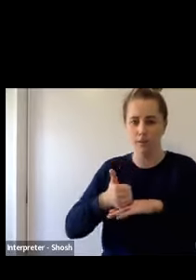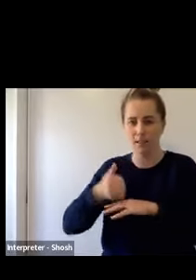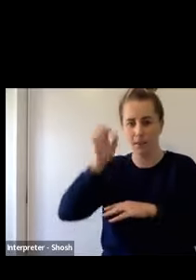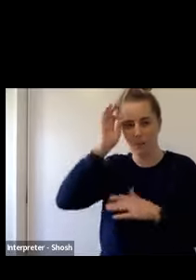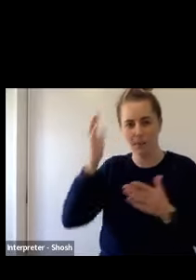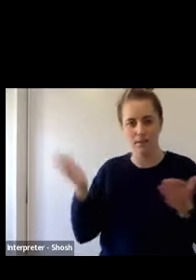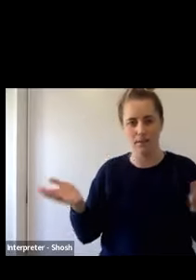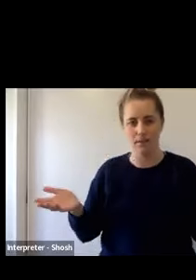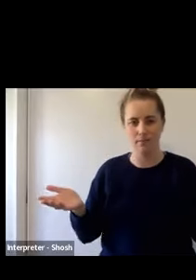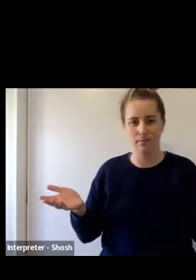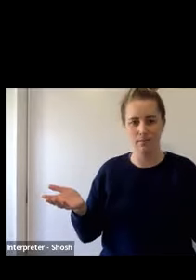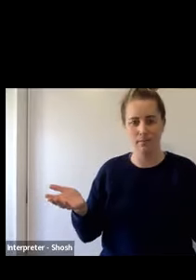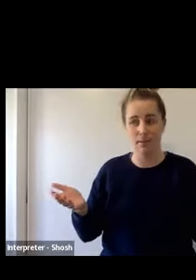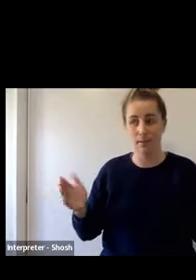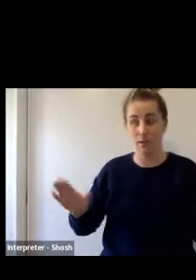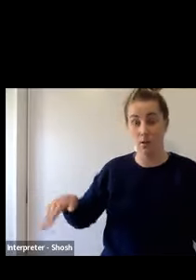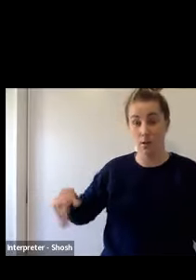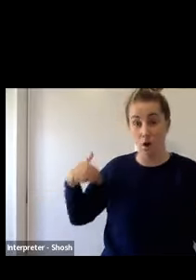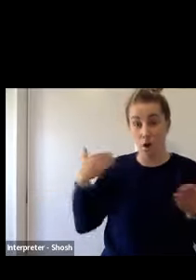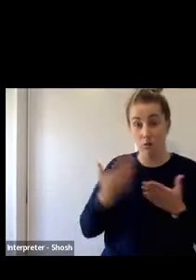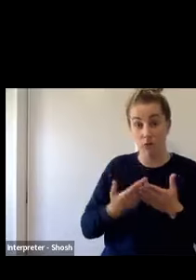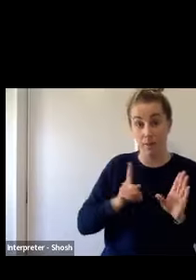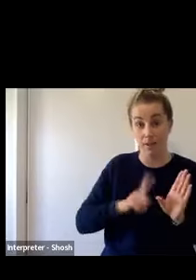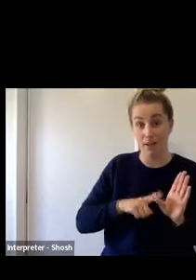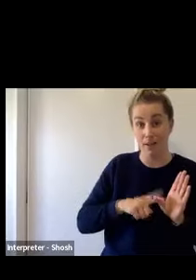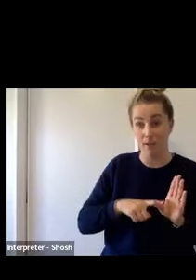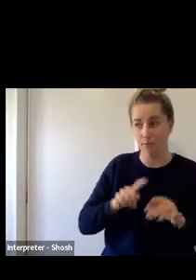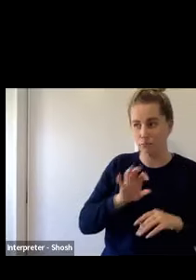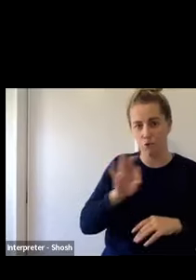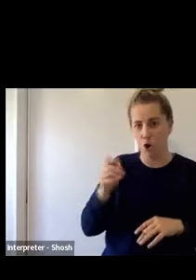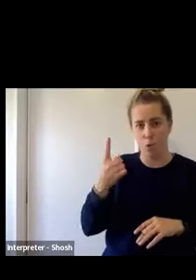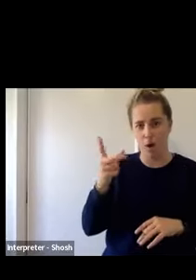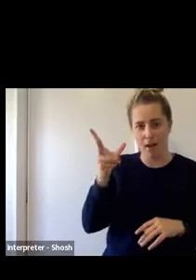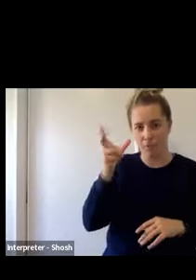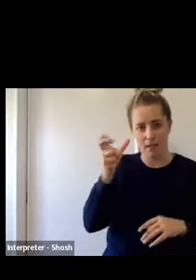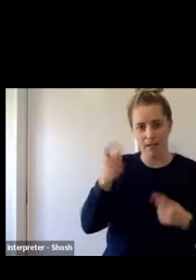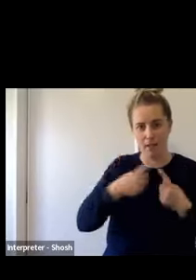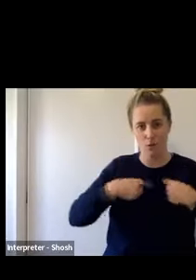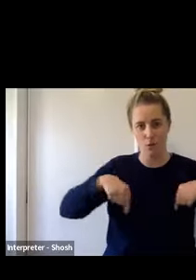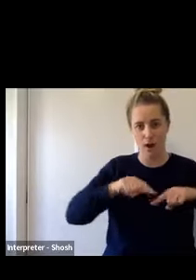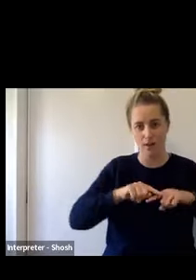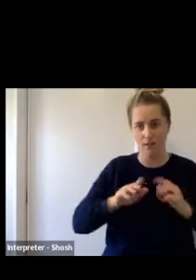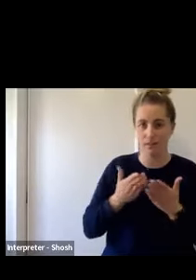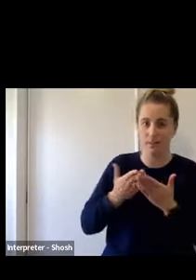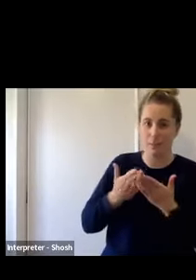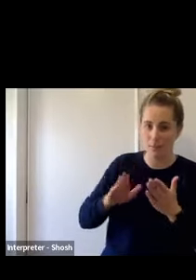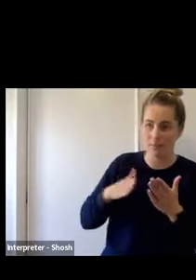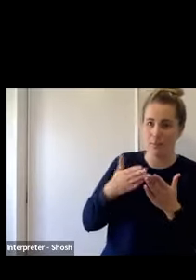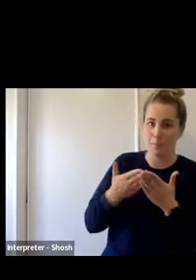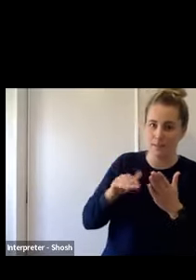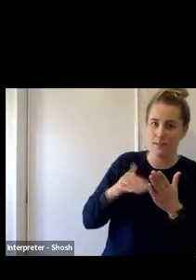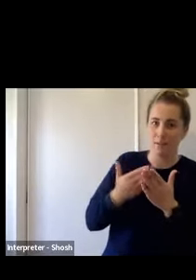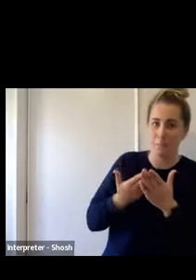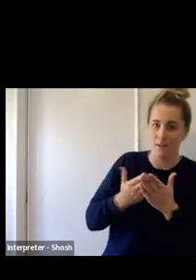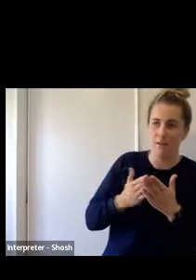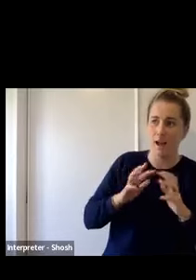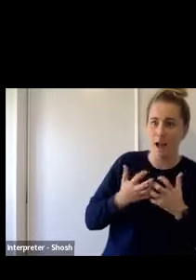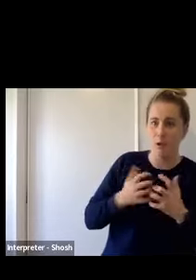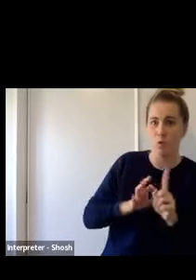It seems after all these years that no one had been listening to all of our submissions on how to improve